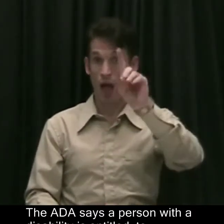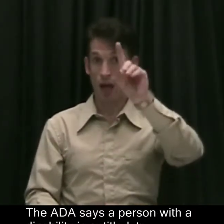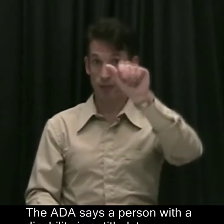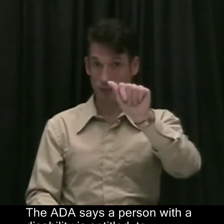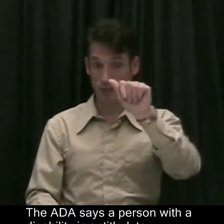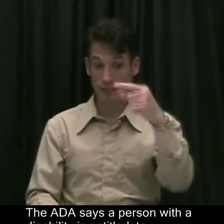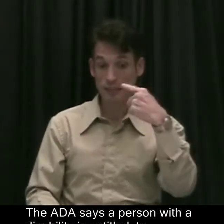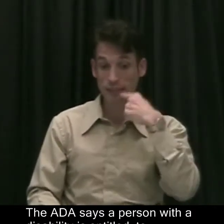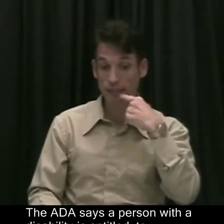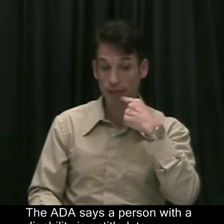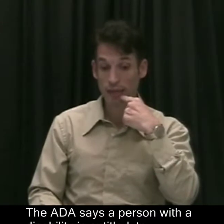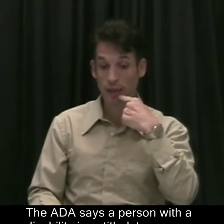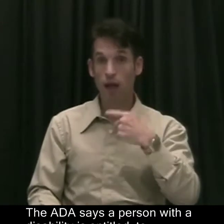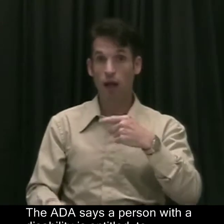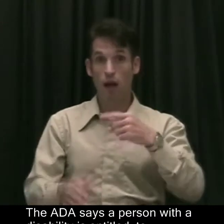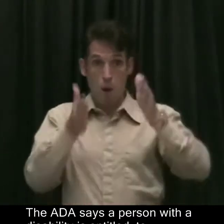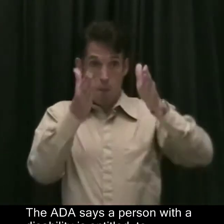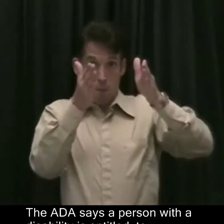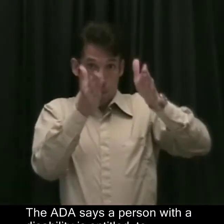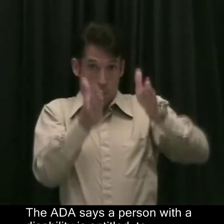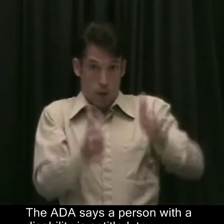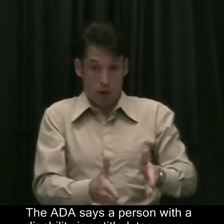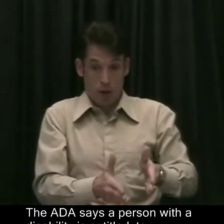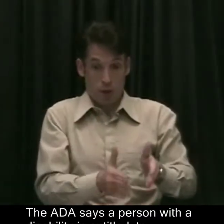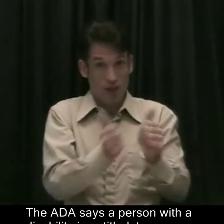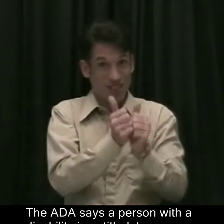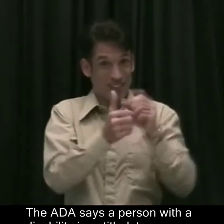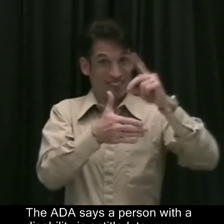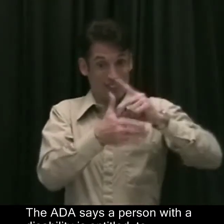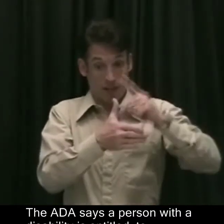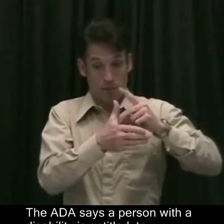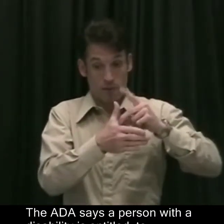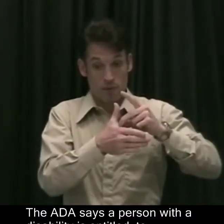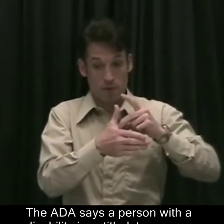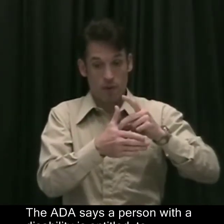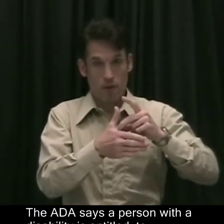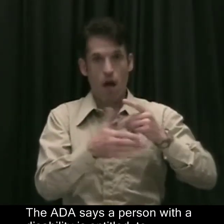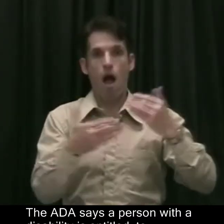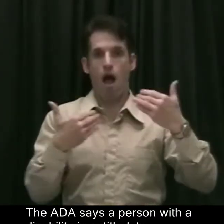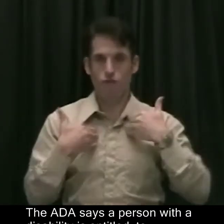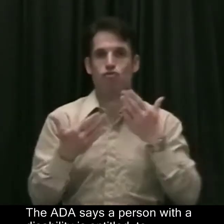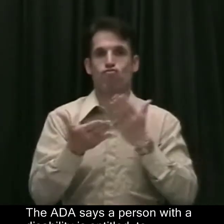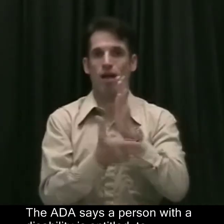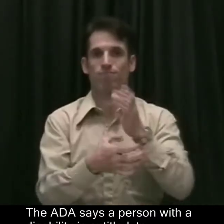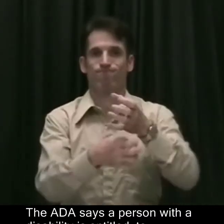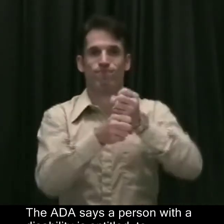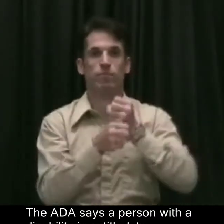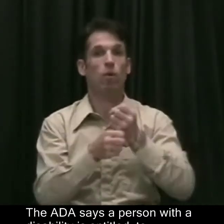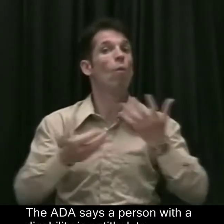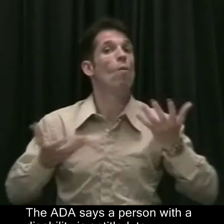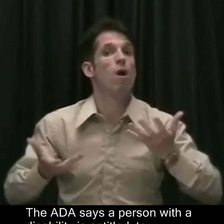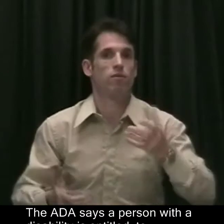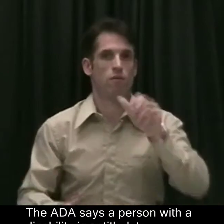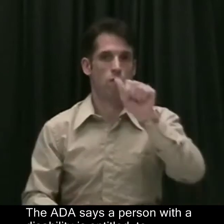The ADA says a person with a disability is entitled to auxiliary aids and